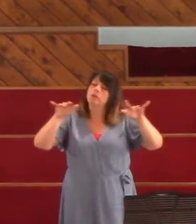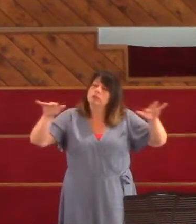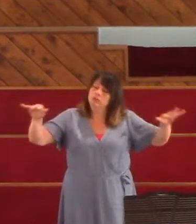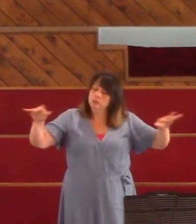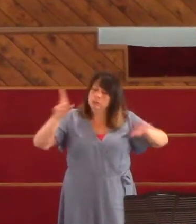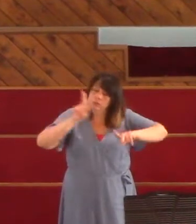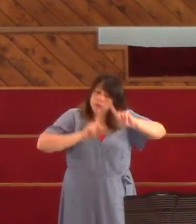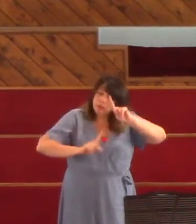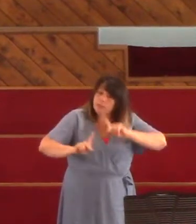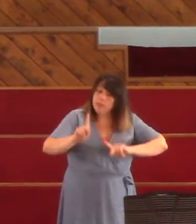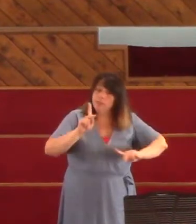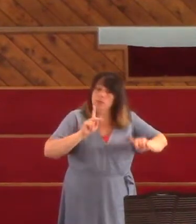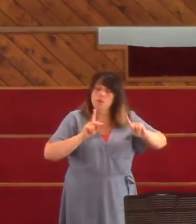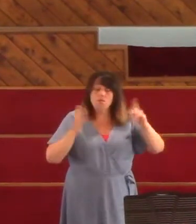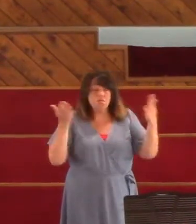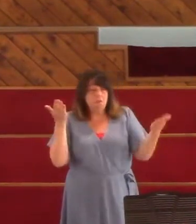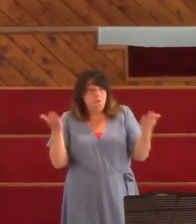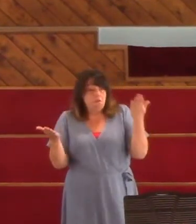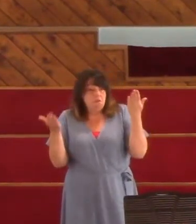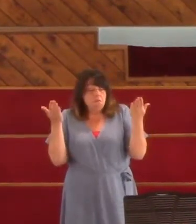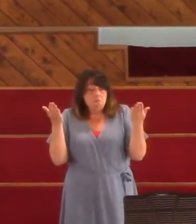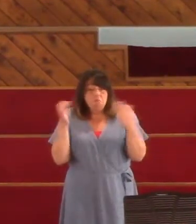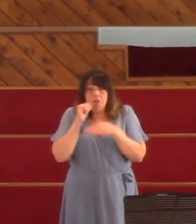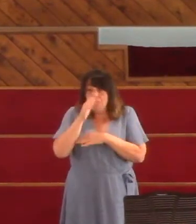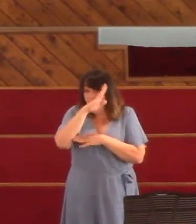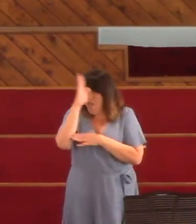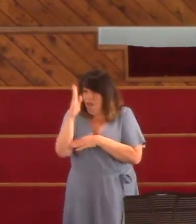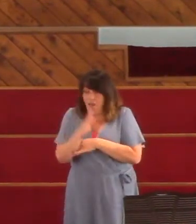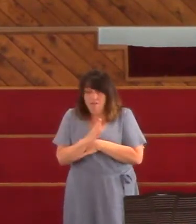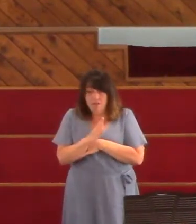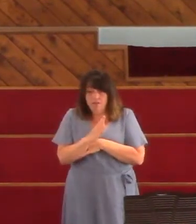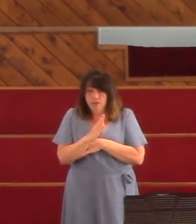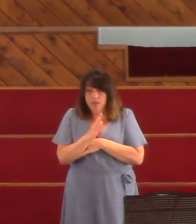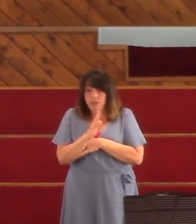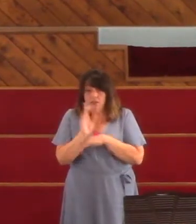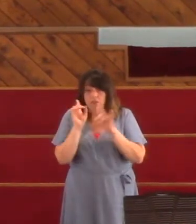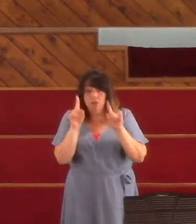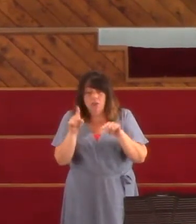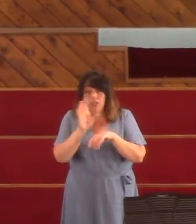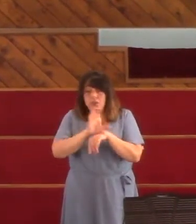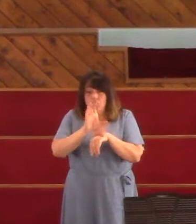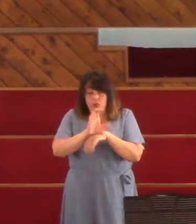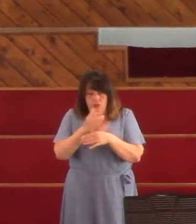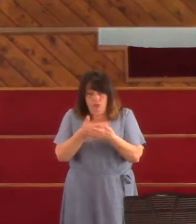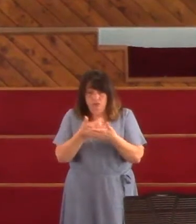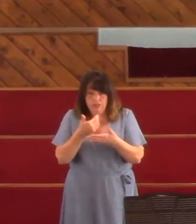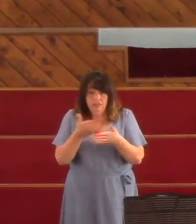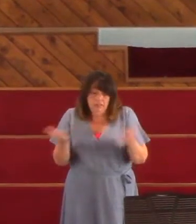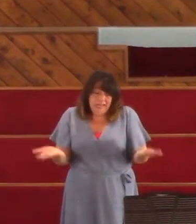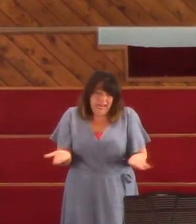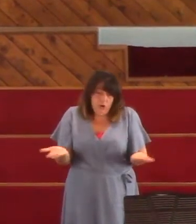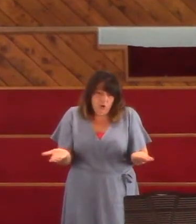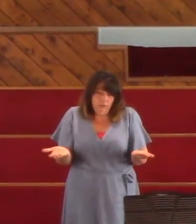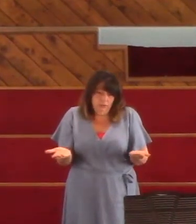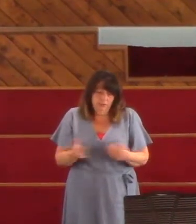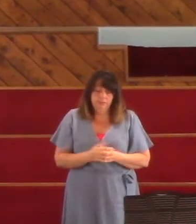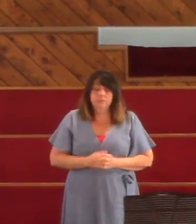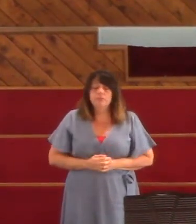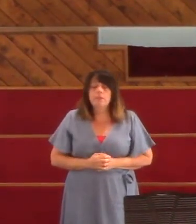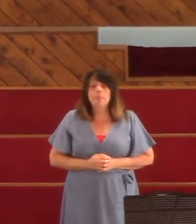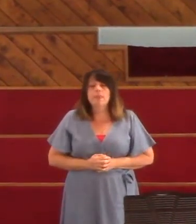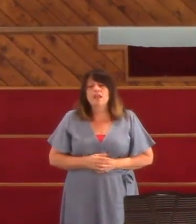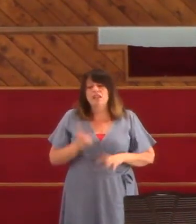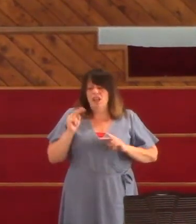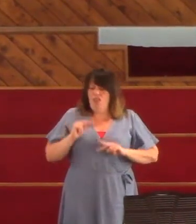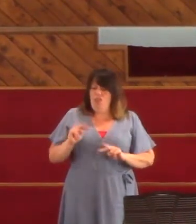people that maybe would have never been in Kellogg Church. I looked about the middle part of the week,